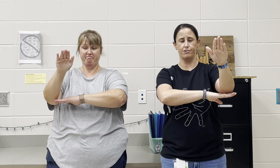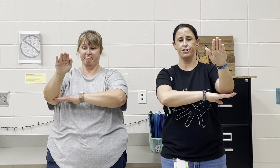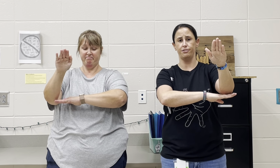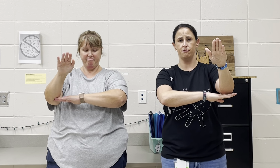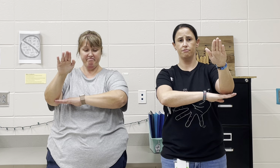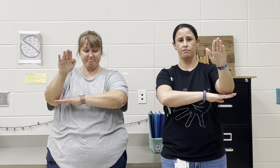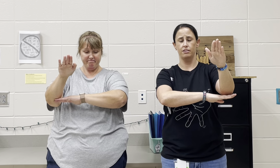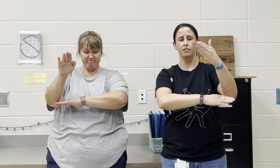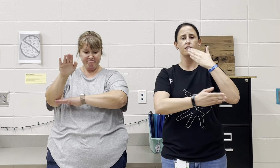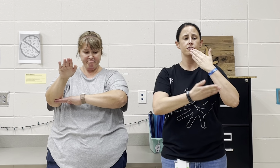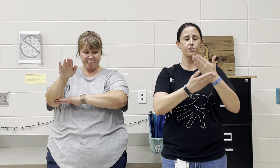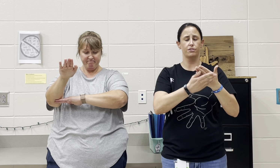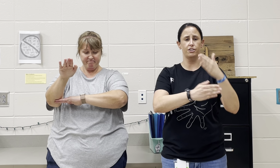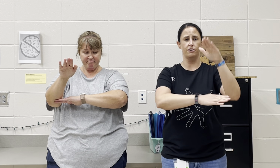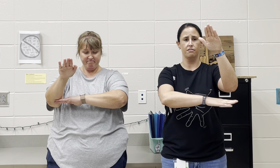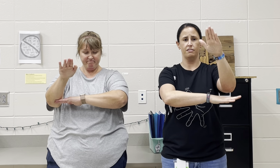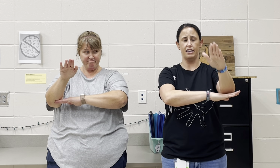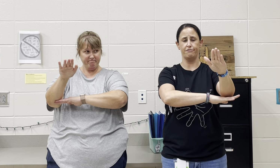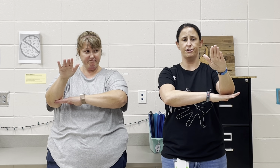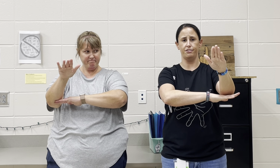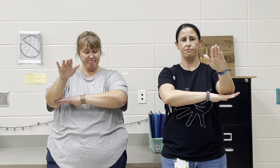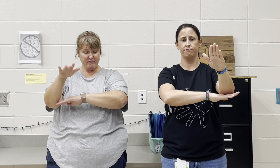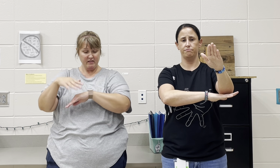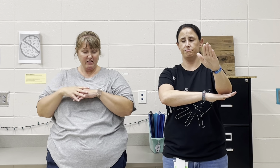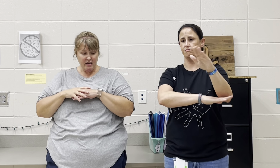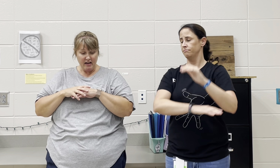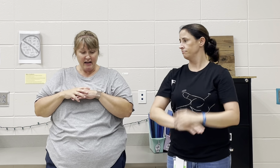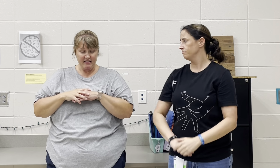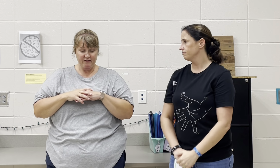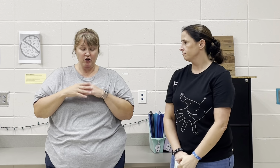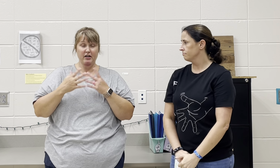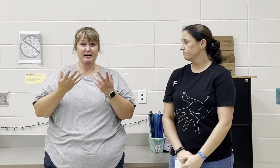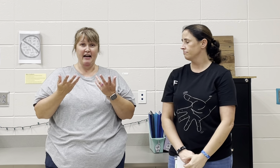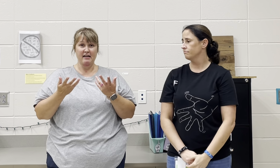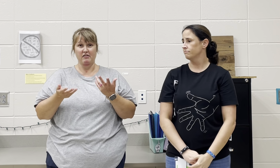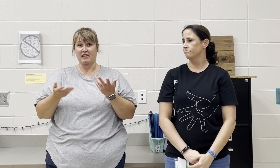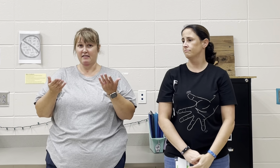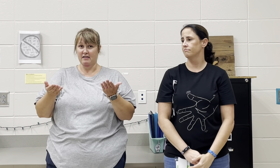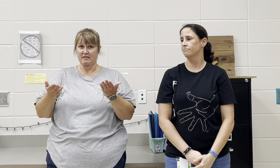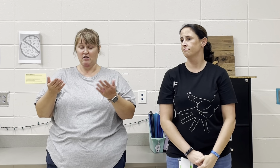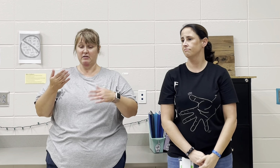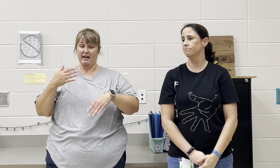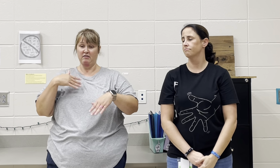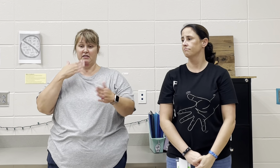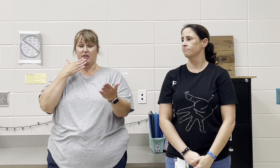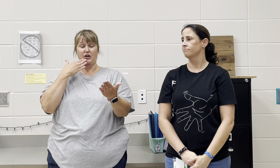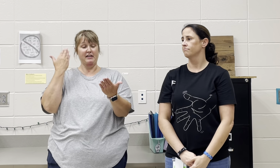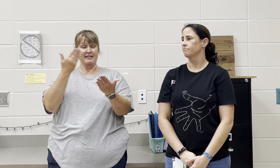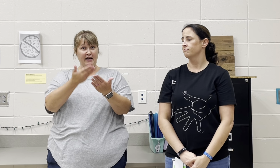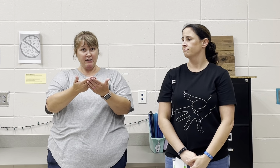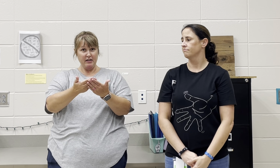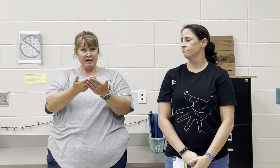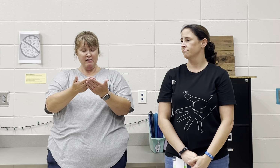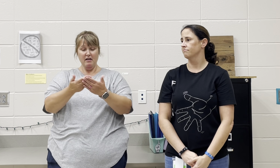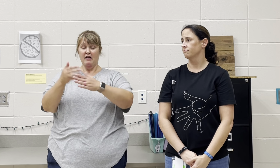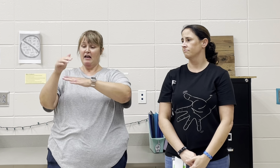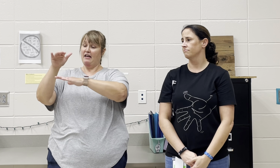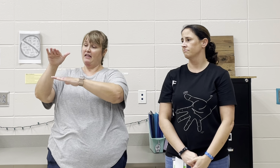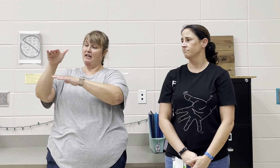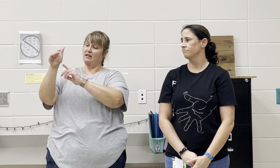afternoon. So good afternoon. And then for good night, you think the sun's gone down, so you're gonna sign good. And then